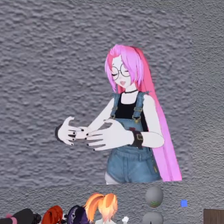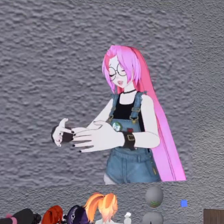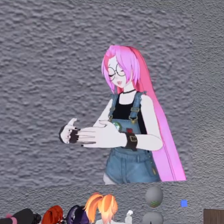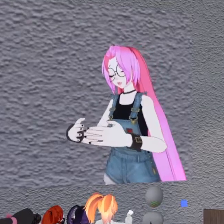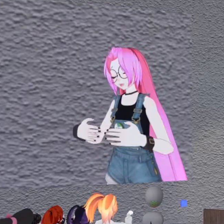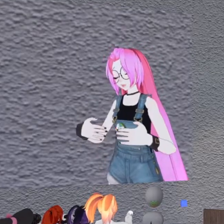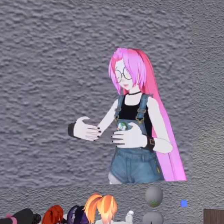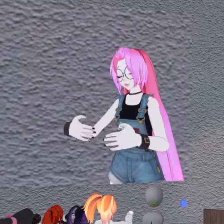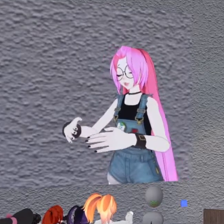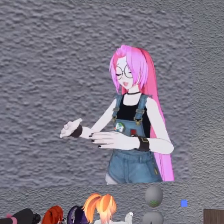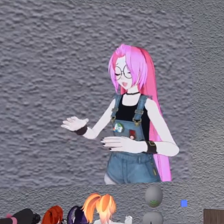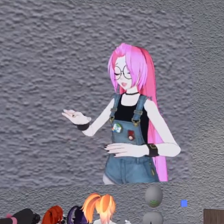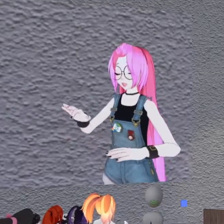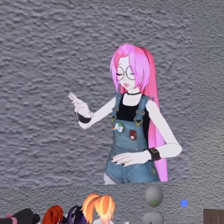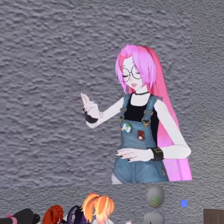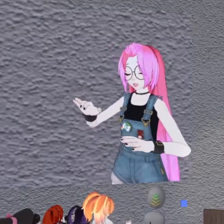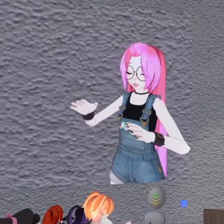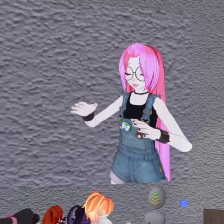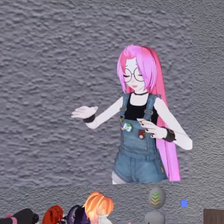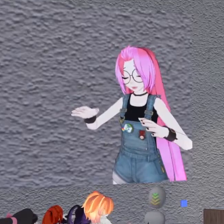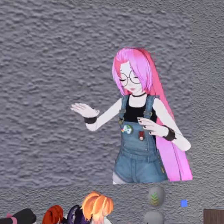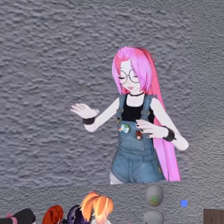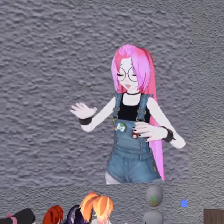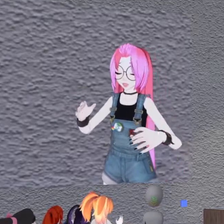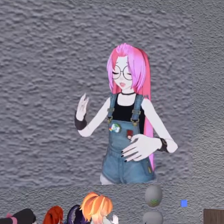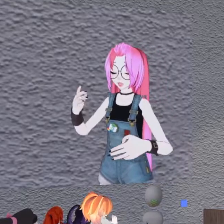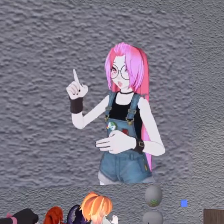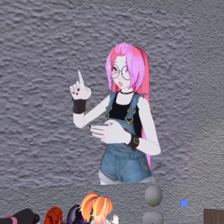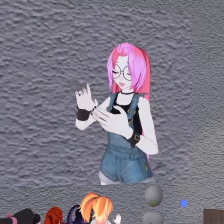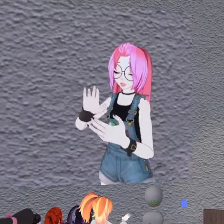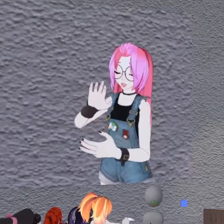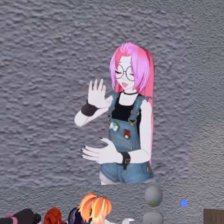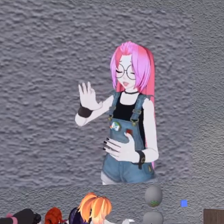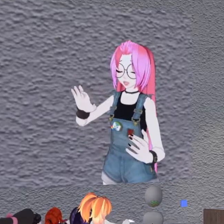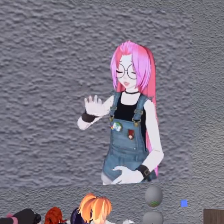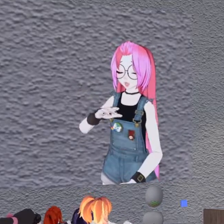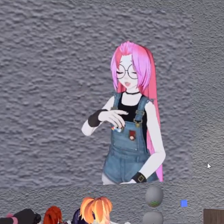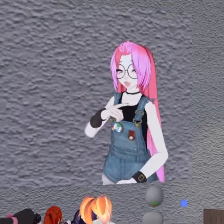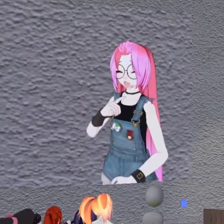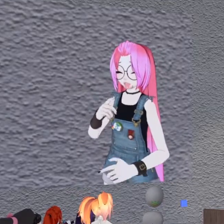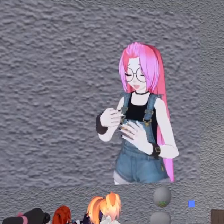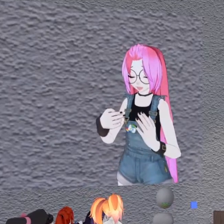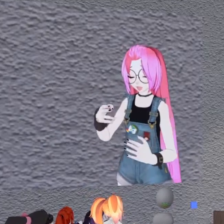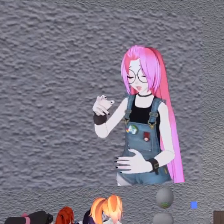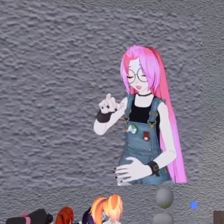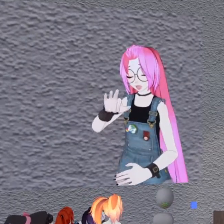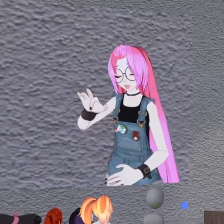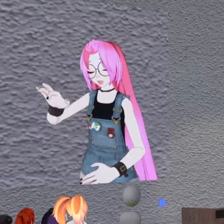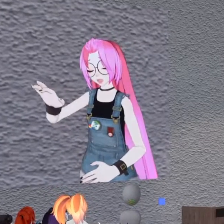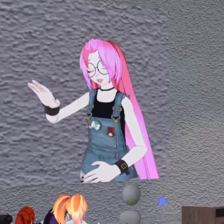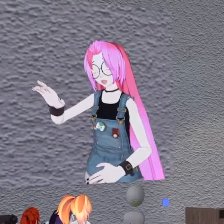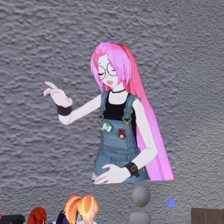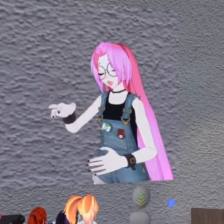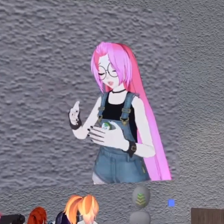things. So like it's a little bit like it might be confusing in some context. So in honesty, I would tell you to fingerspell. I would